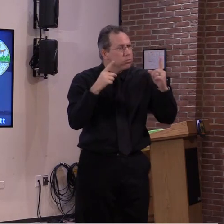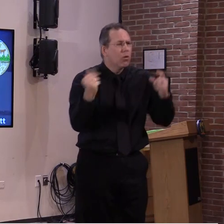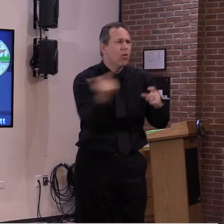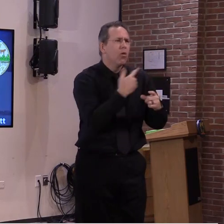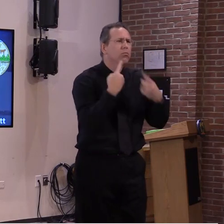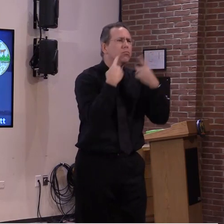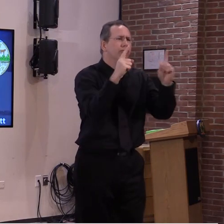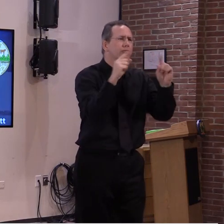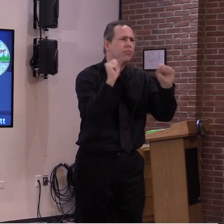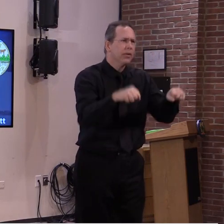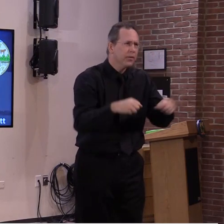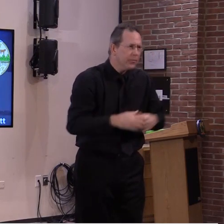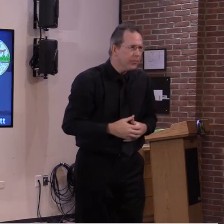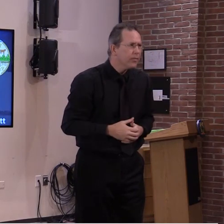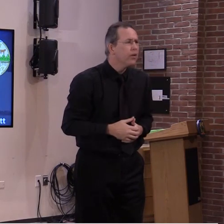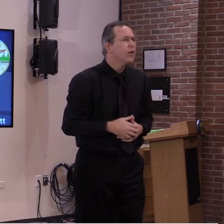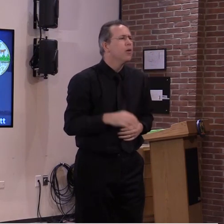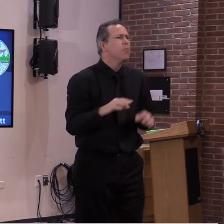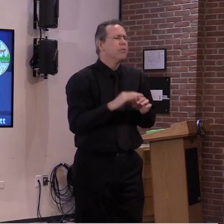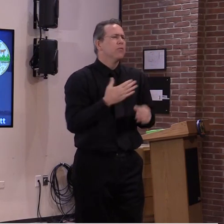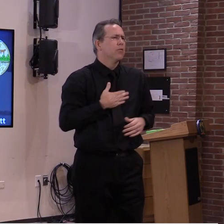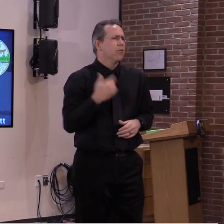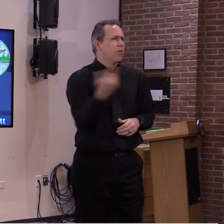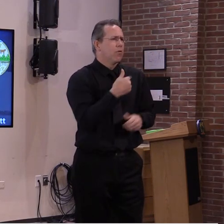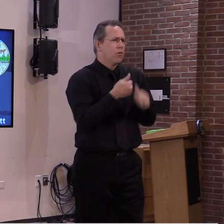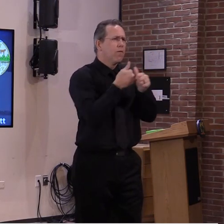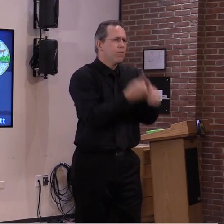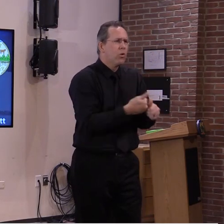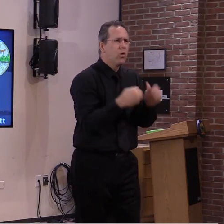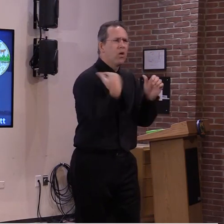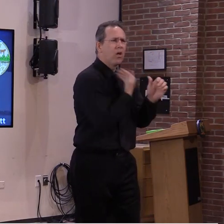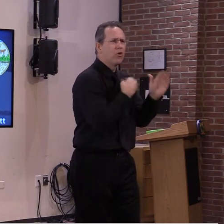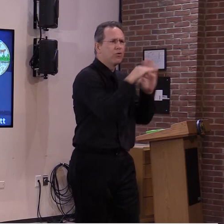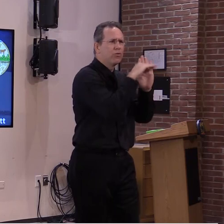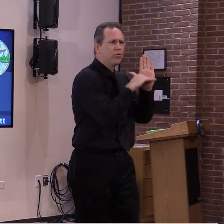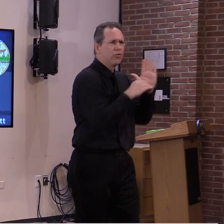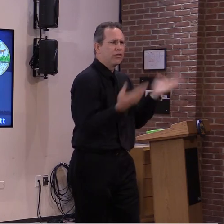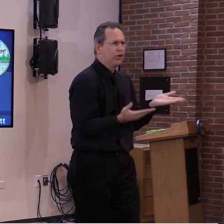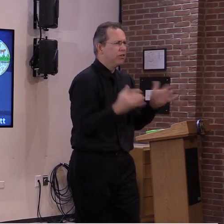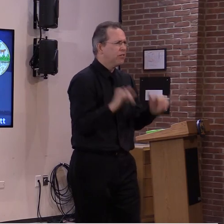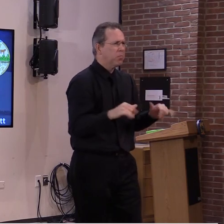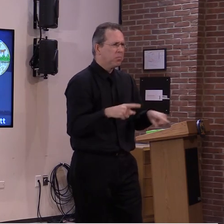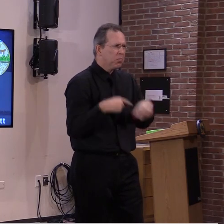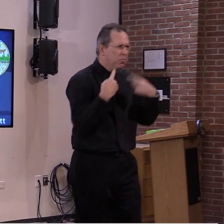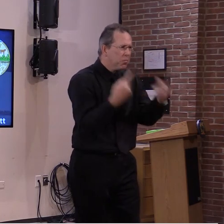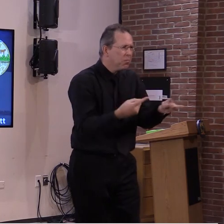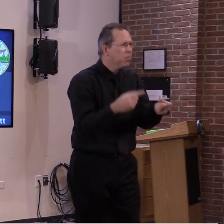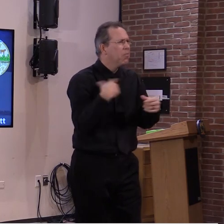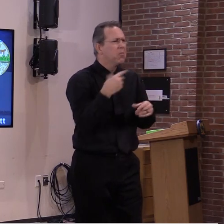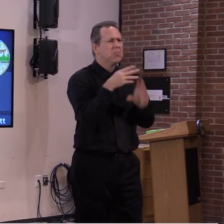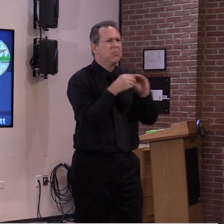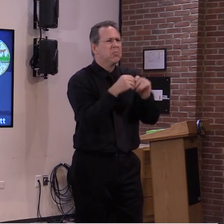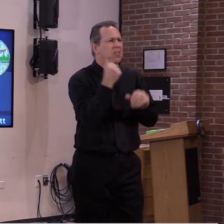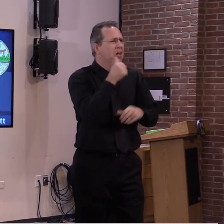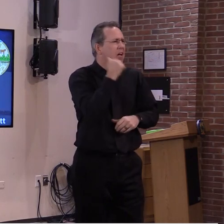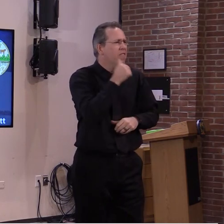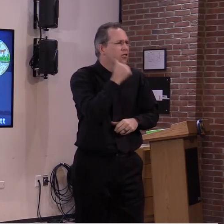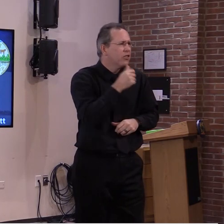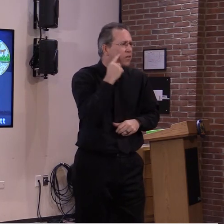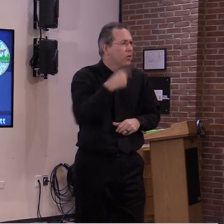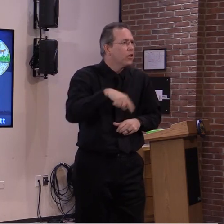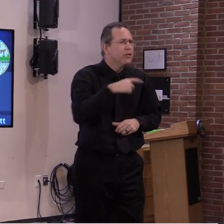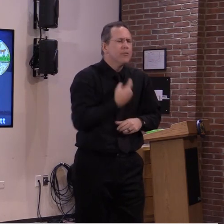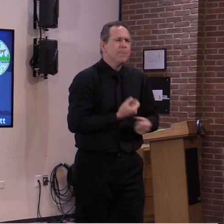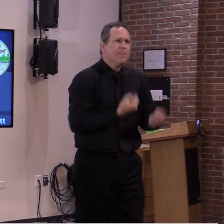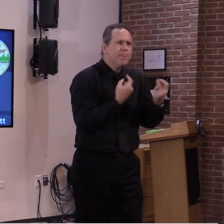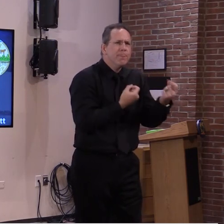continue to follow it. You've been doing this for so long out of empathy for one another and for the more